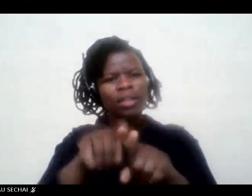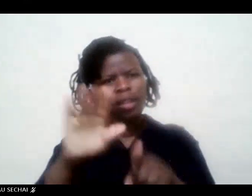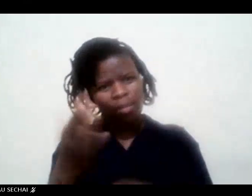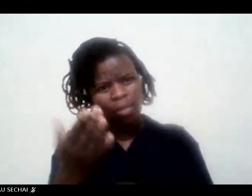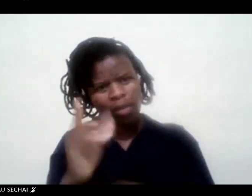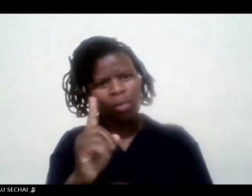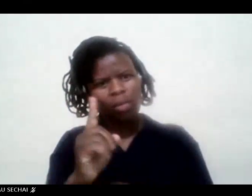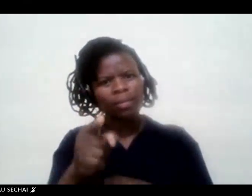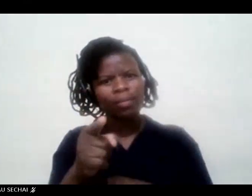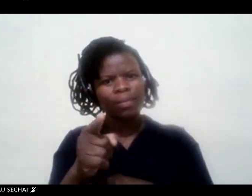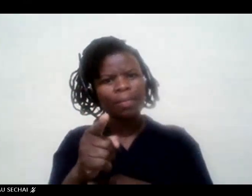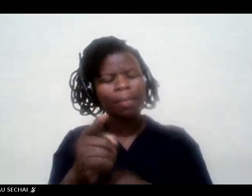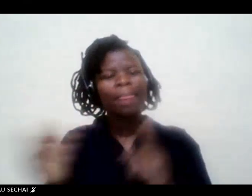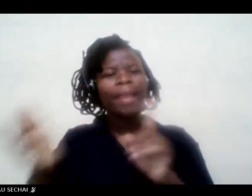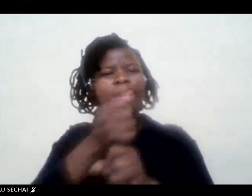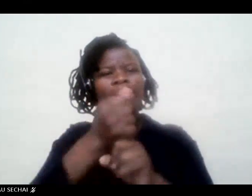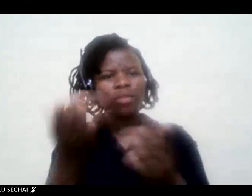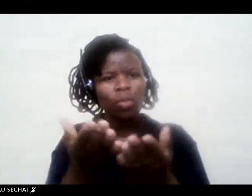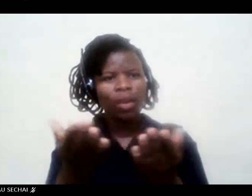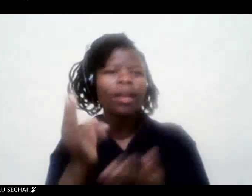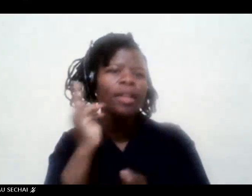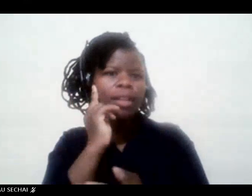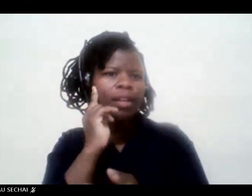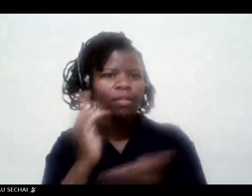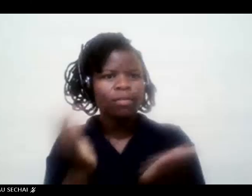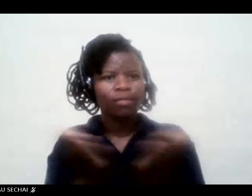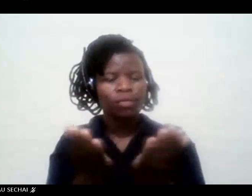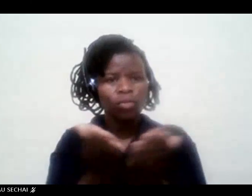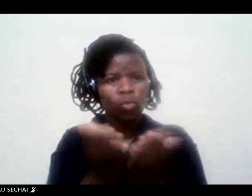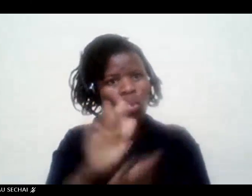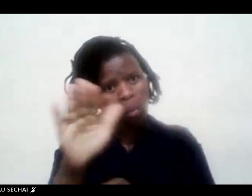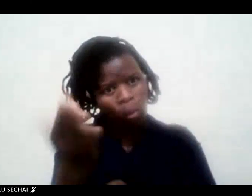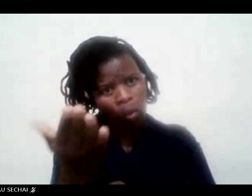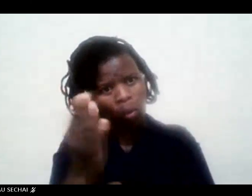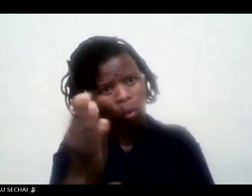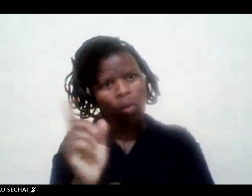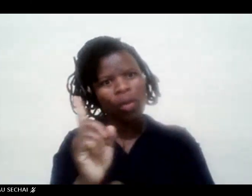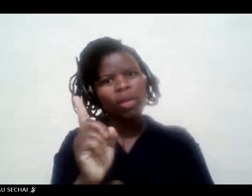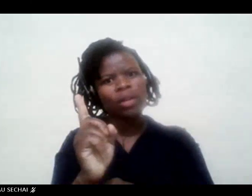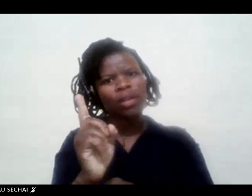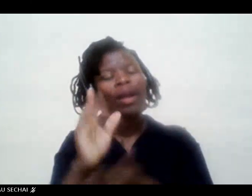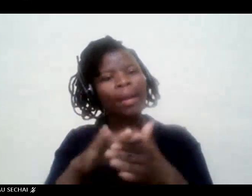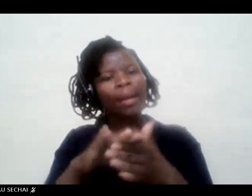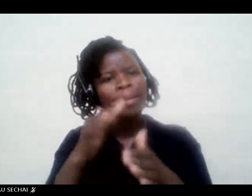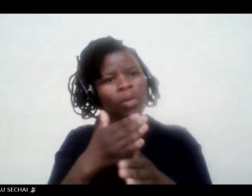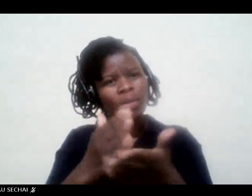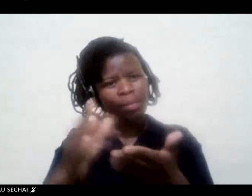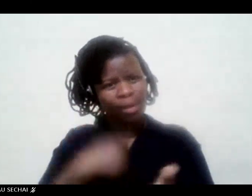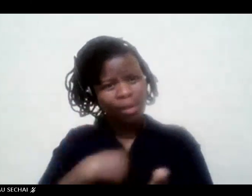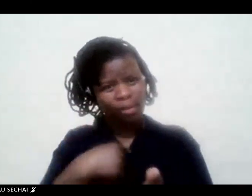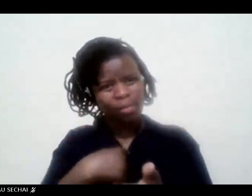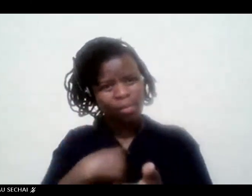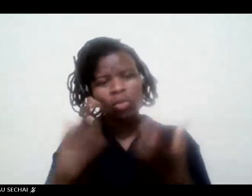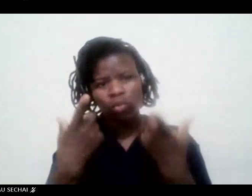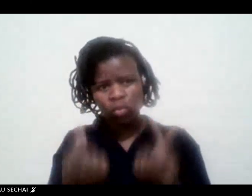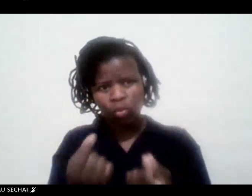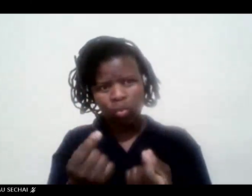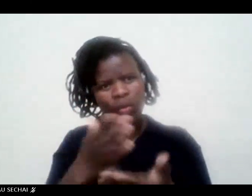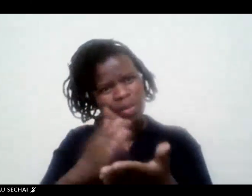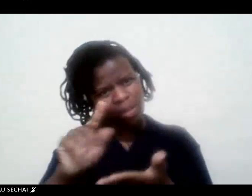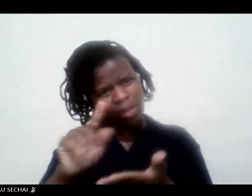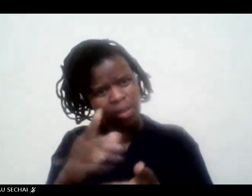or in a special school. Because one part of me does want them to be included in a mainstream school, but